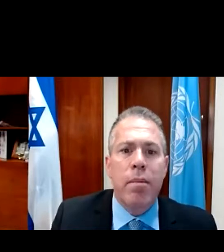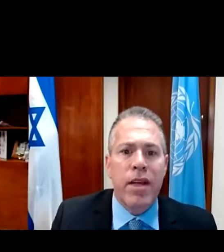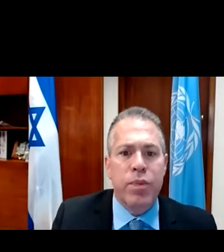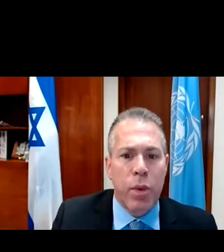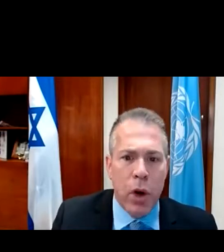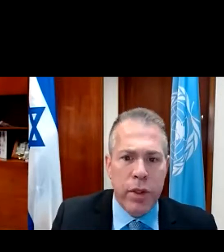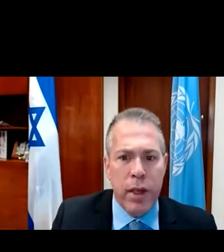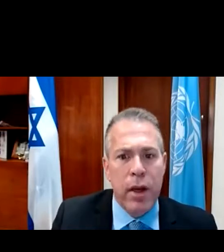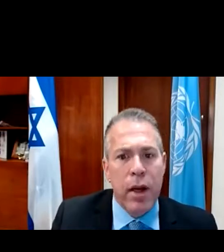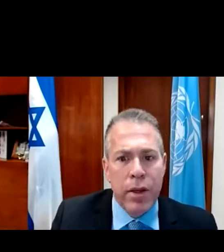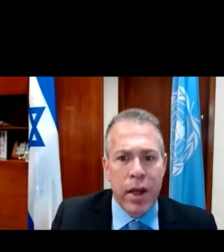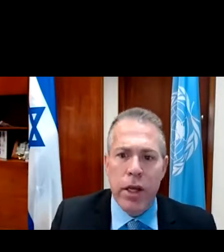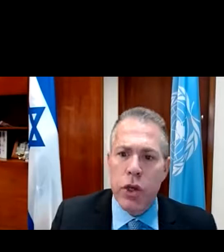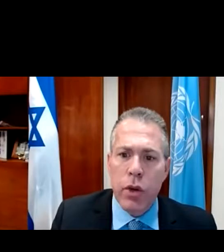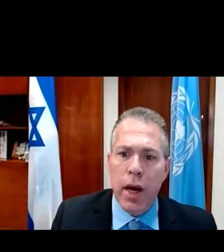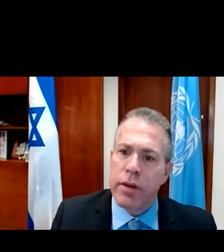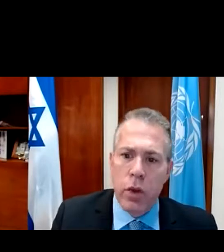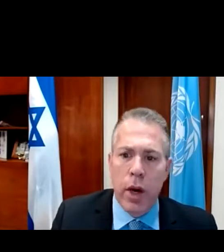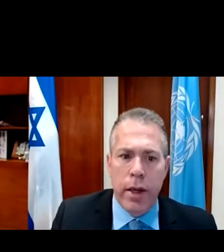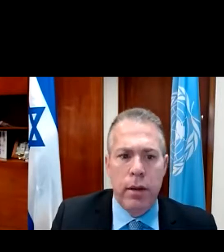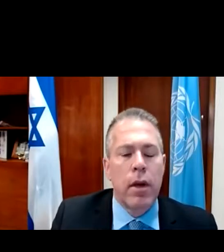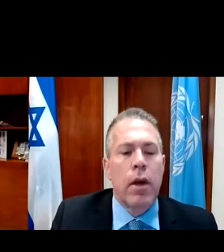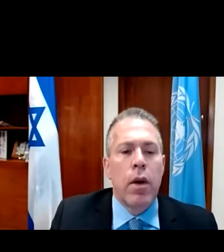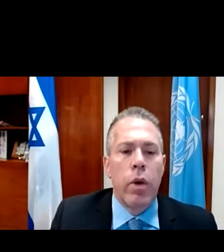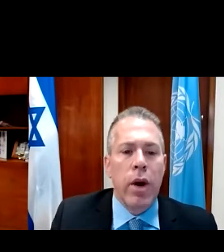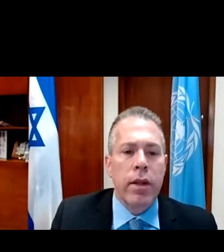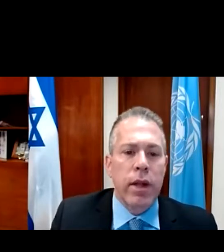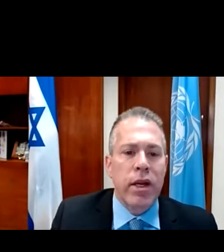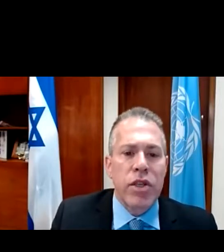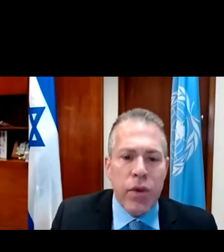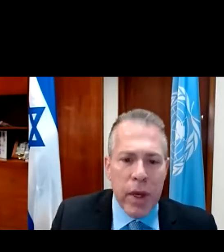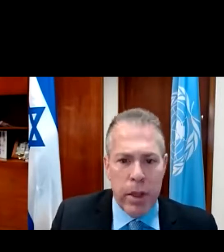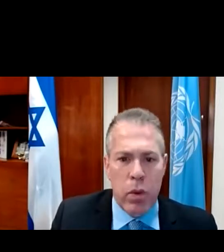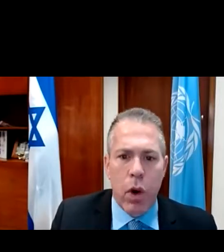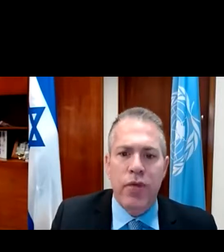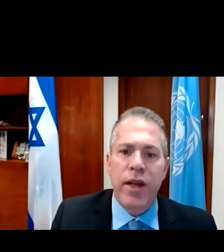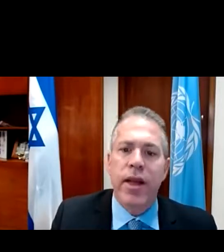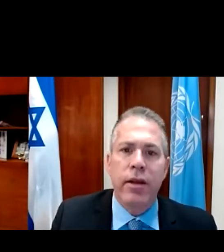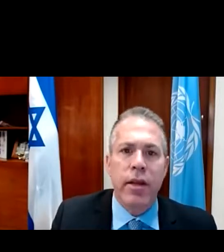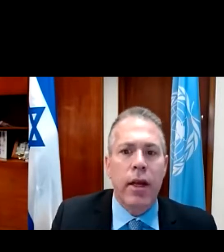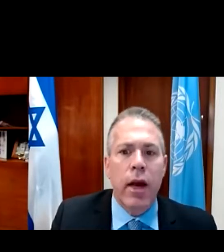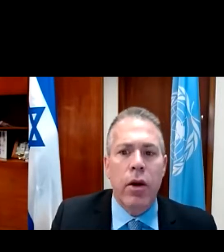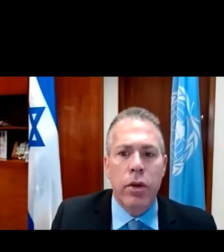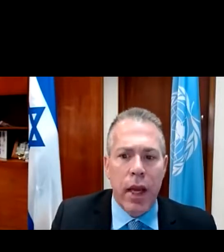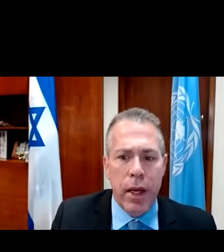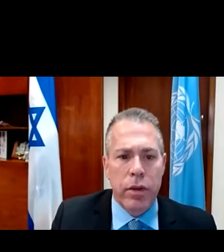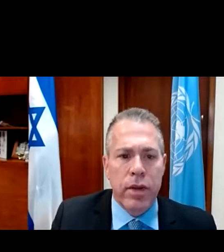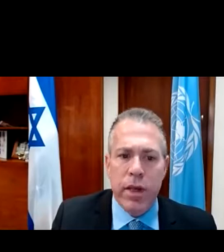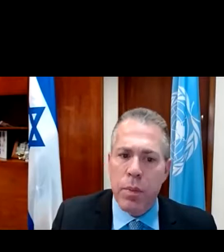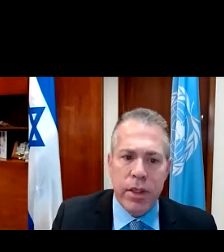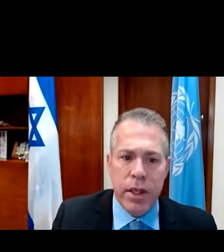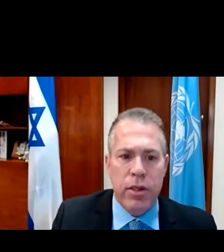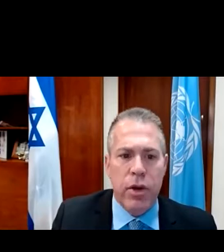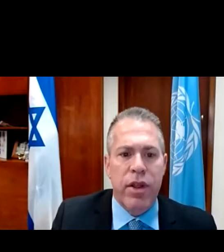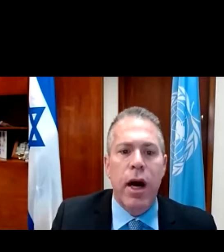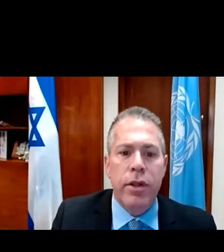the best promoting the issue at the UN. We want an extremely qualified candidate like Odelia on the